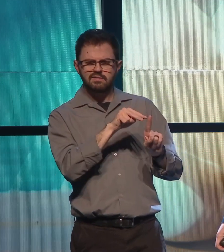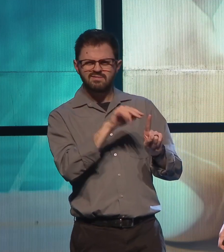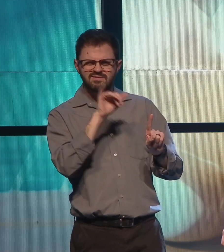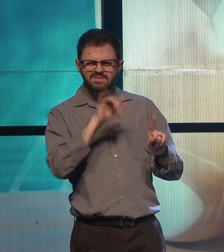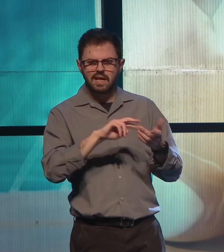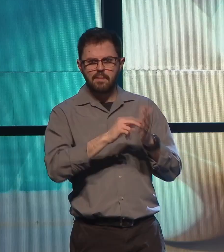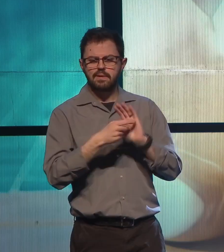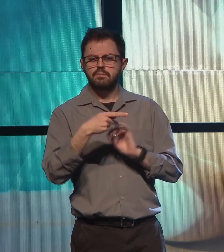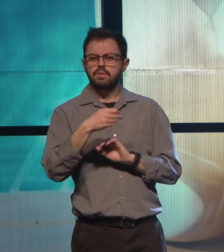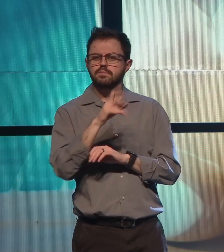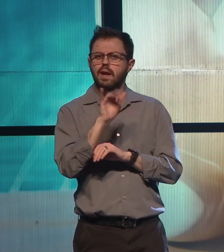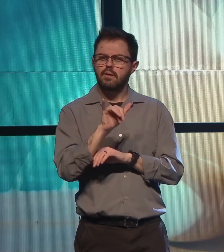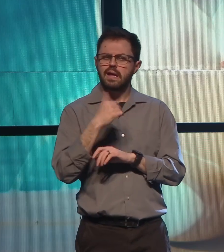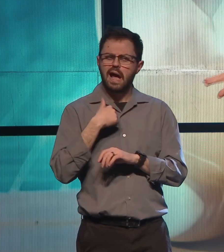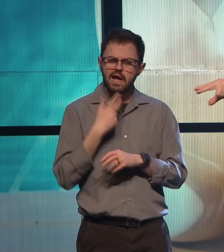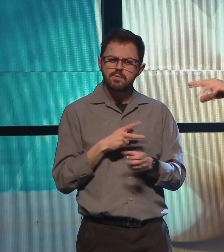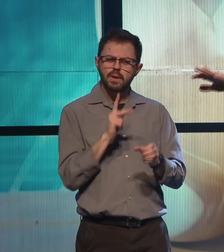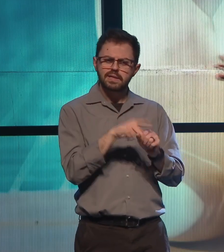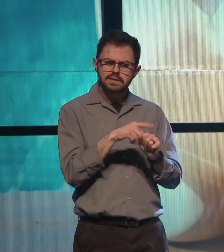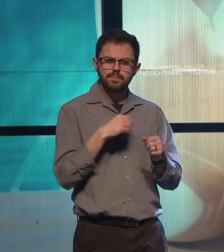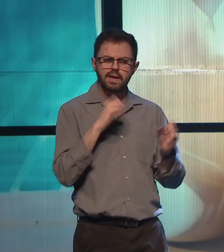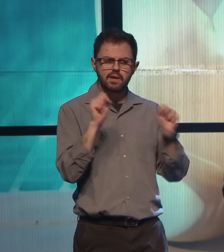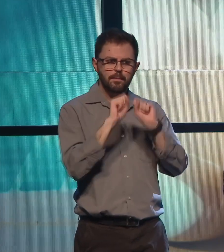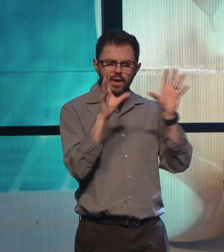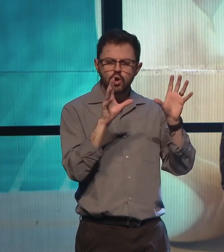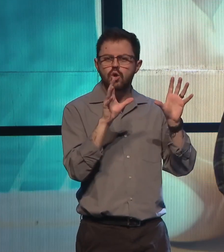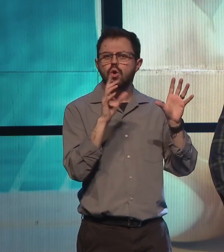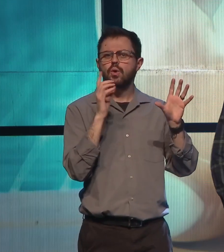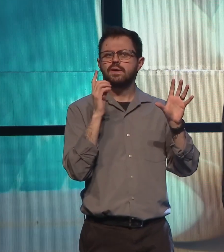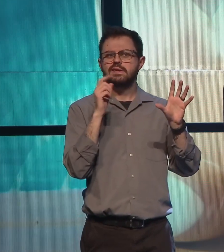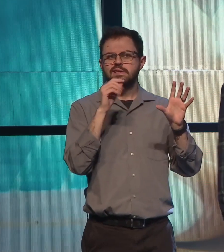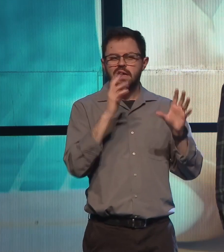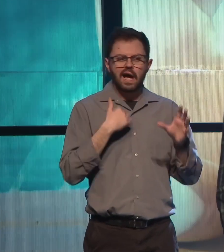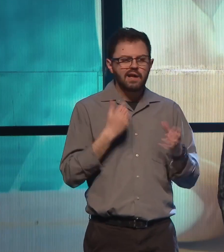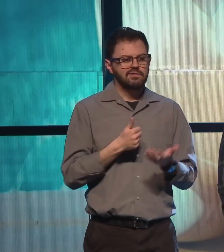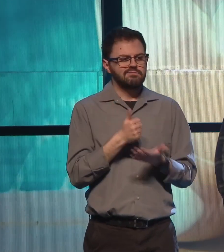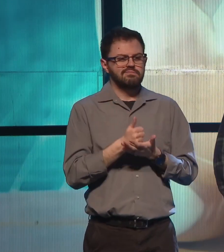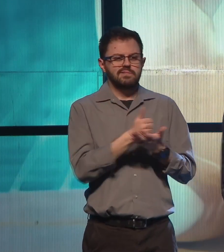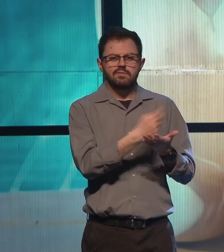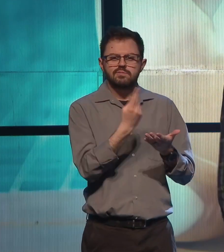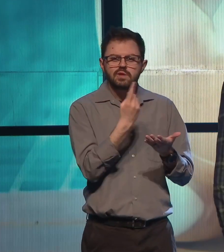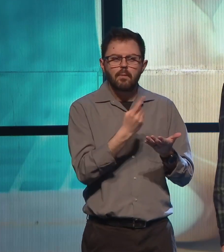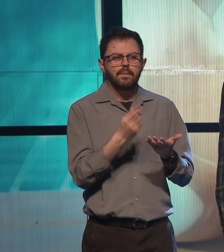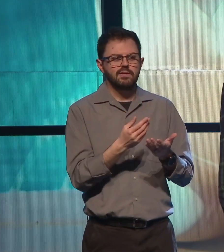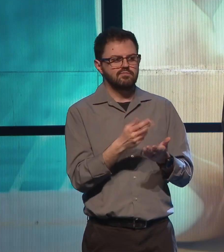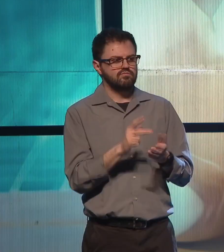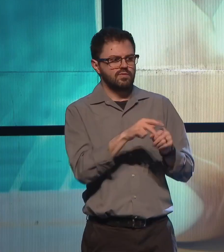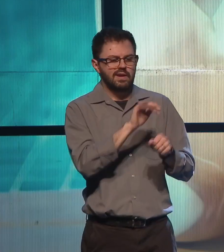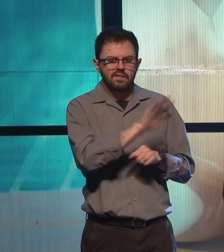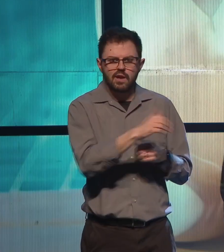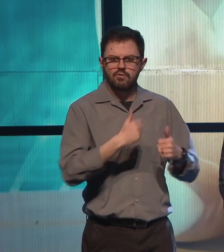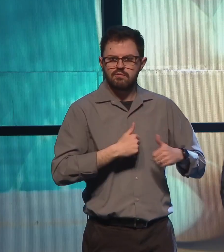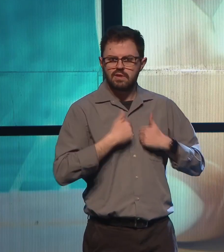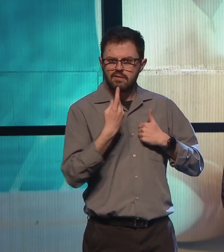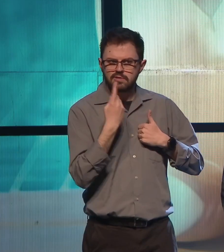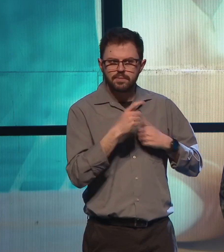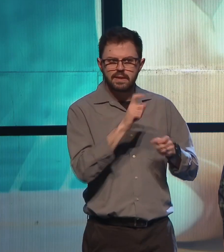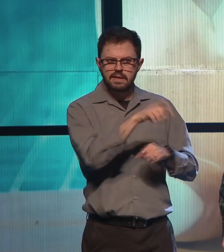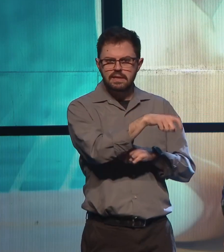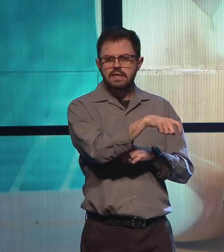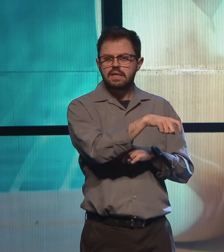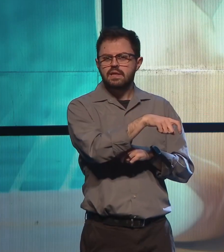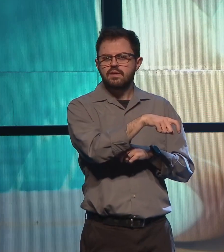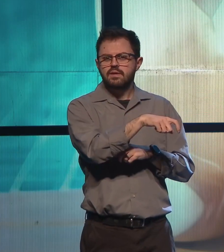able to participate in a miracle. I was able to participate in something in someone's life, a need that was met. I was able to participate in creating a